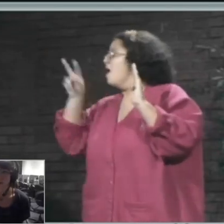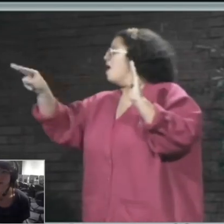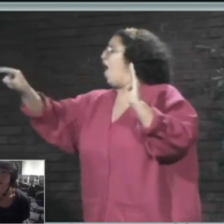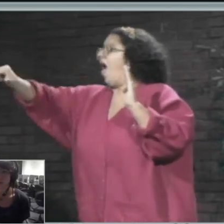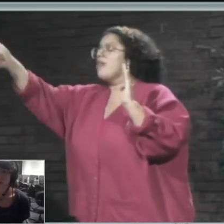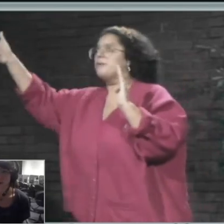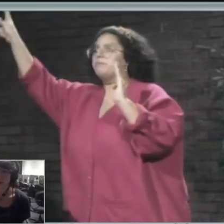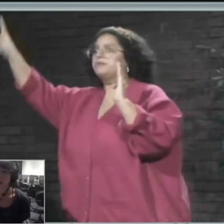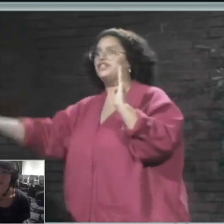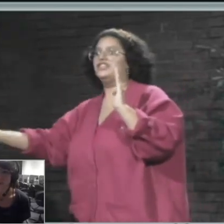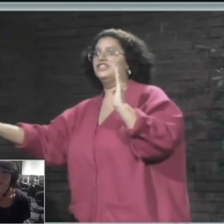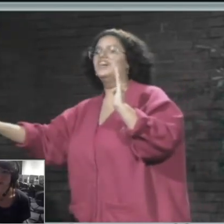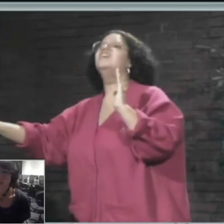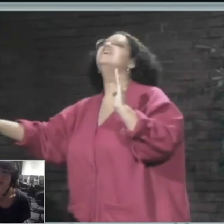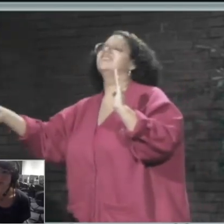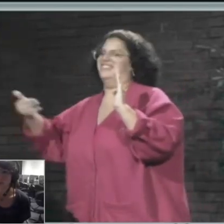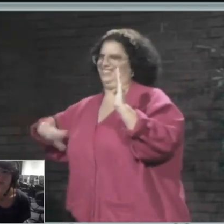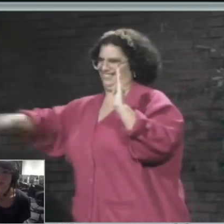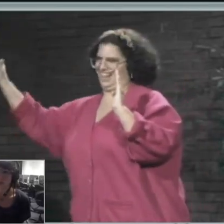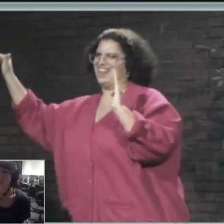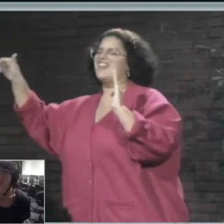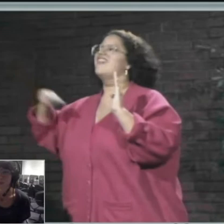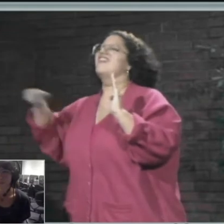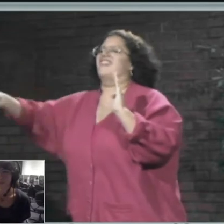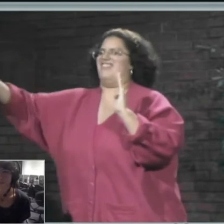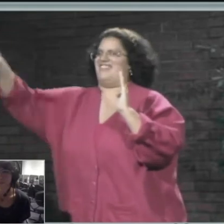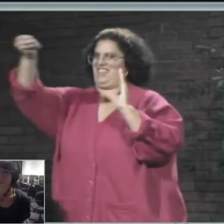you happen to have relations with other people.